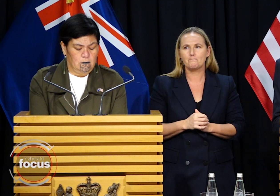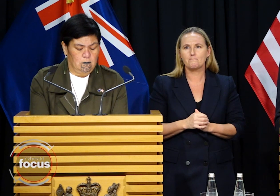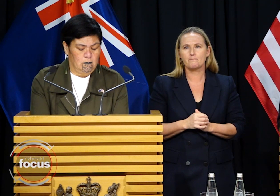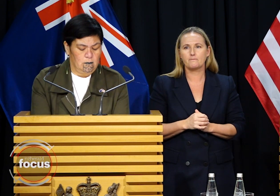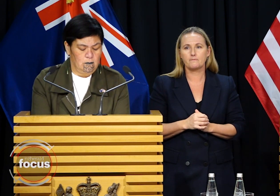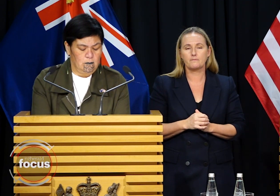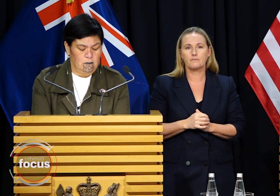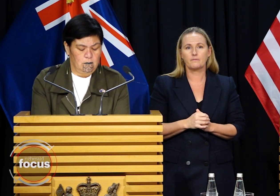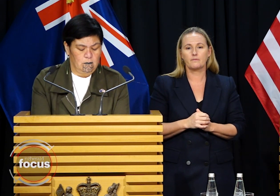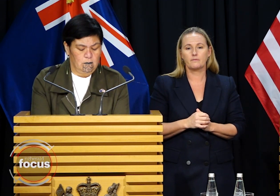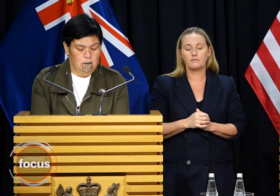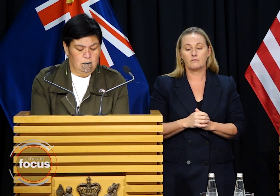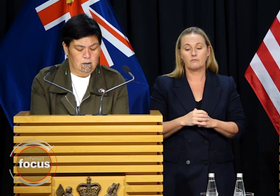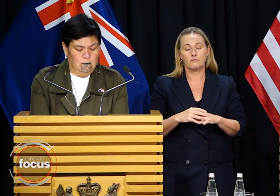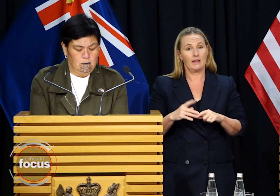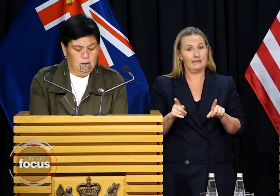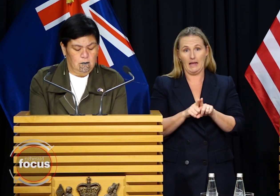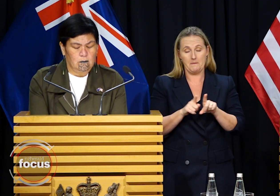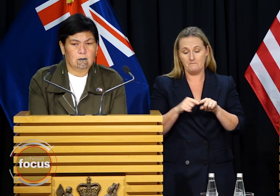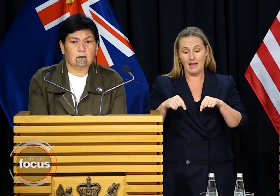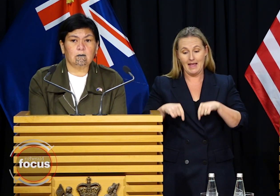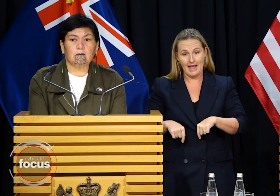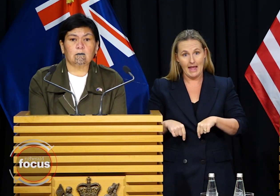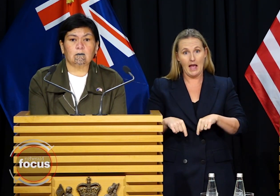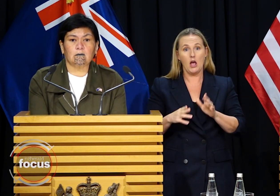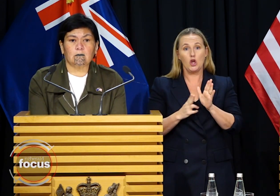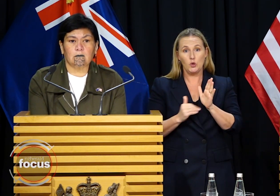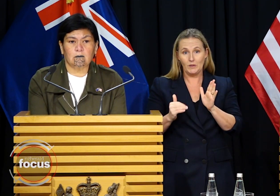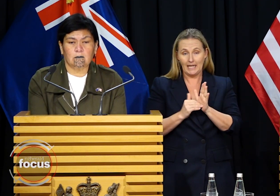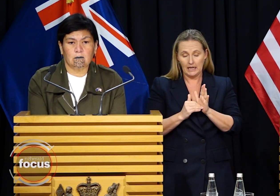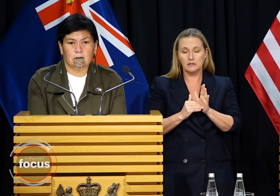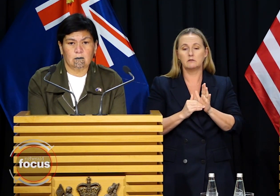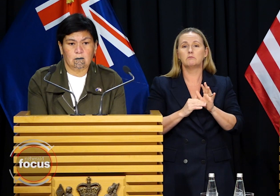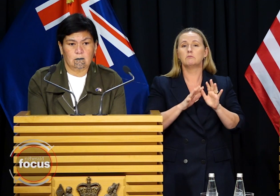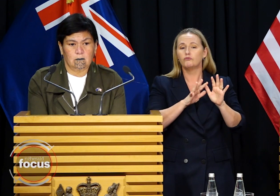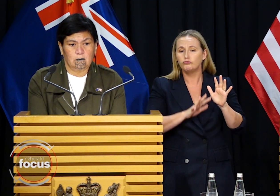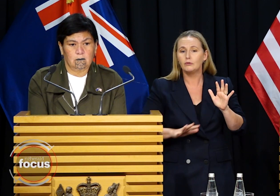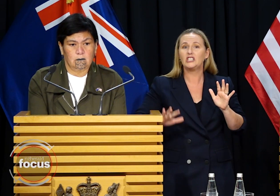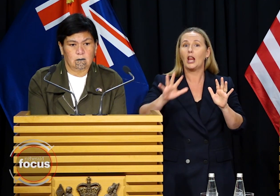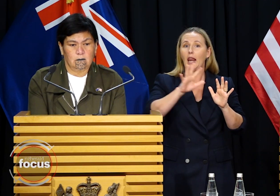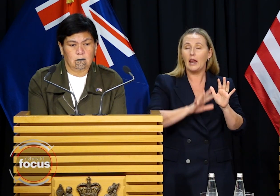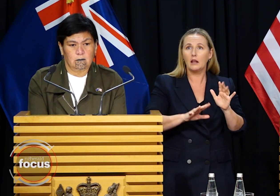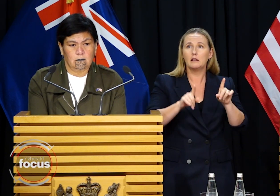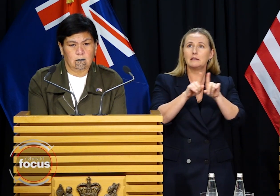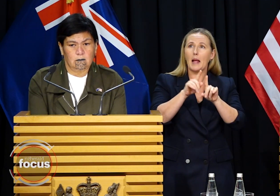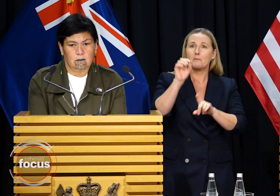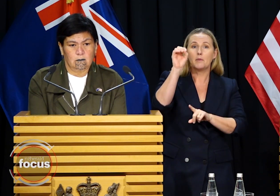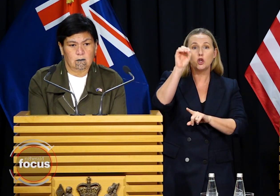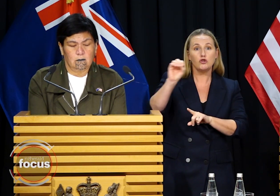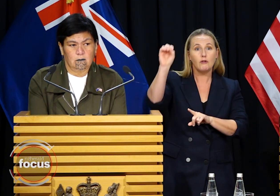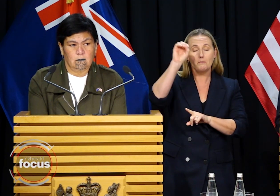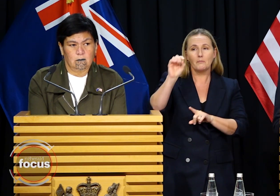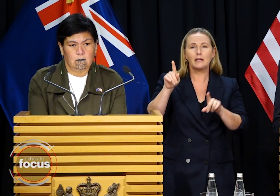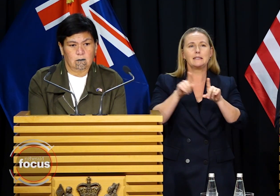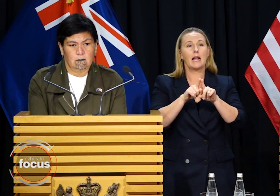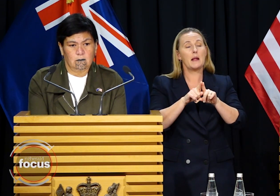both here in New Zealand, in the region more broadly, as well as in Europe, in Northeast